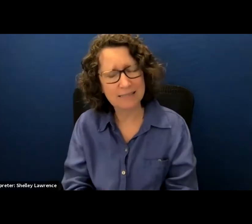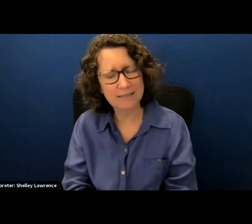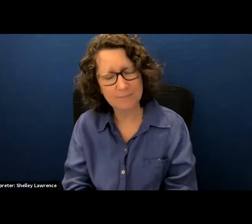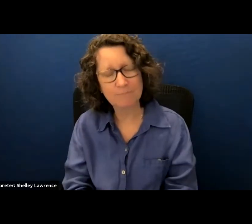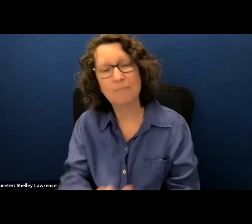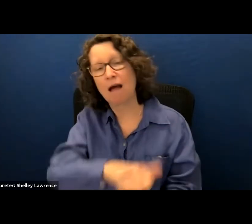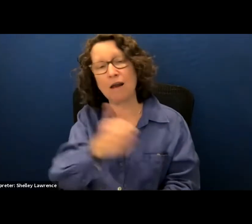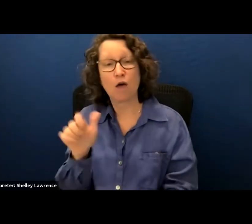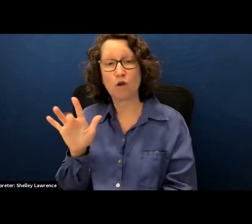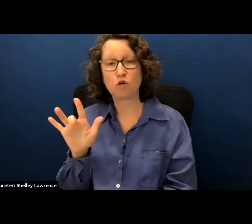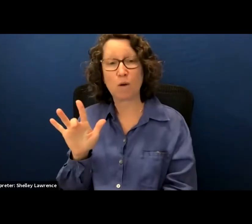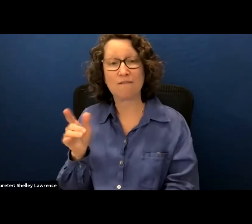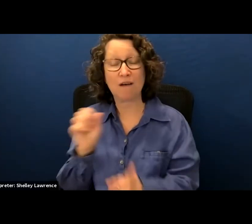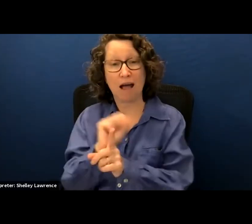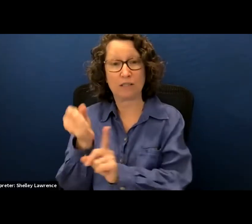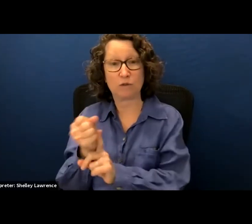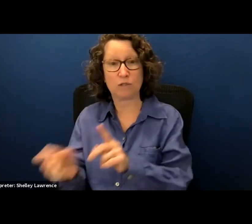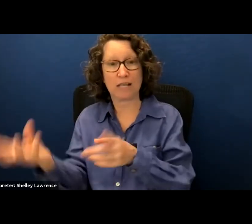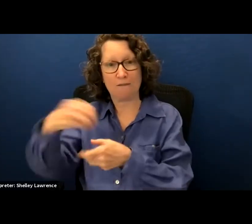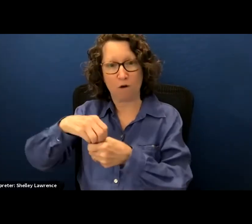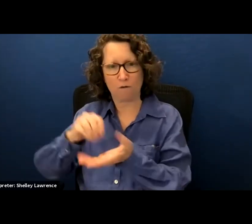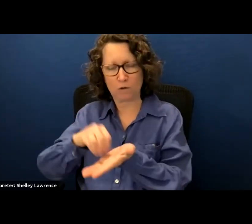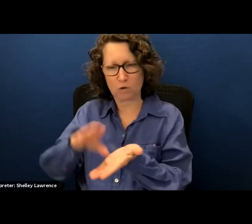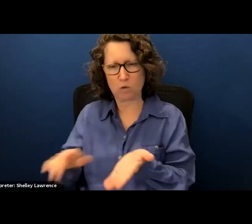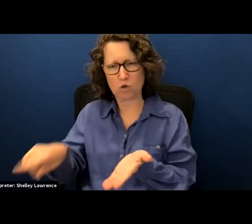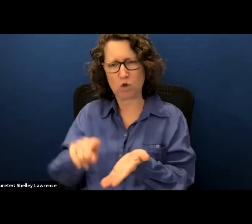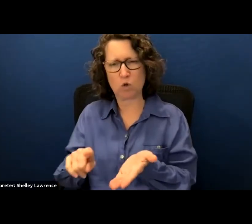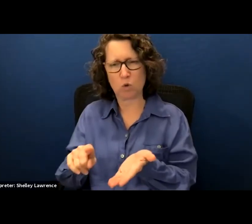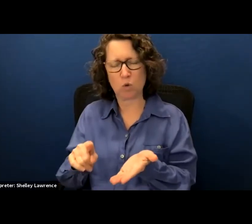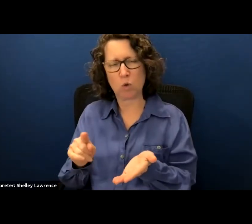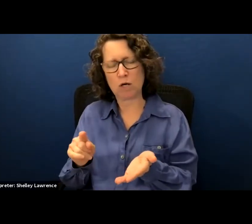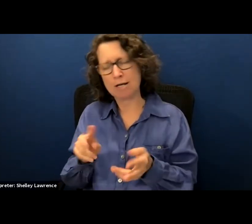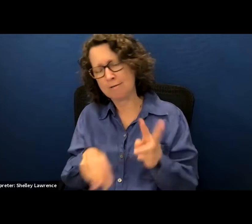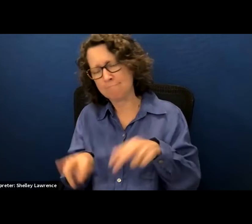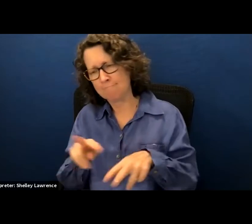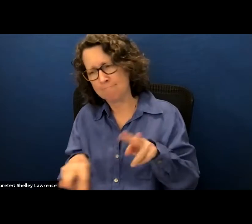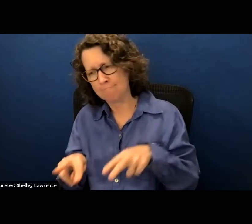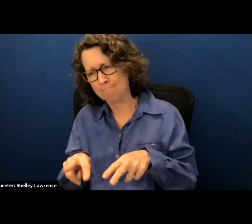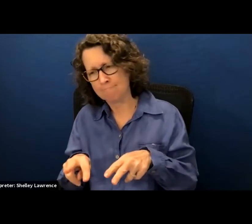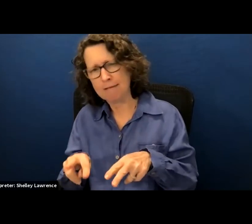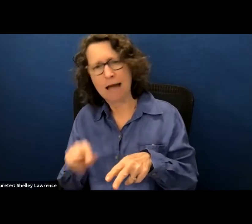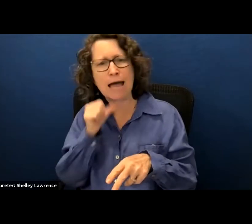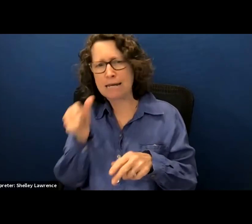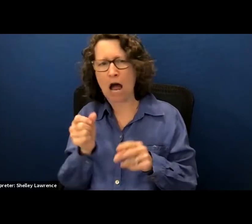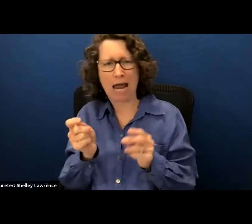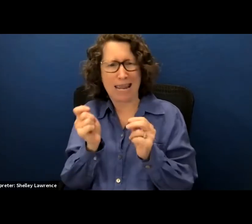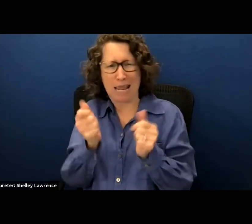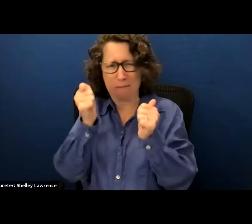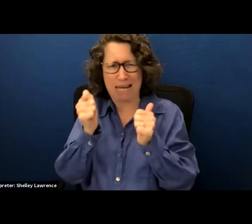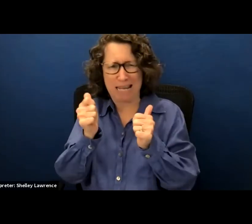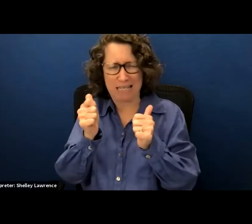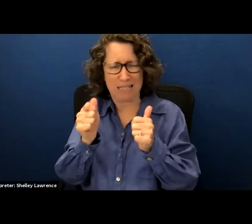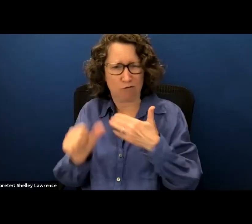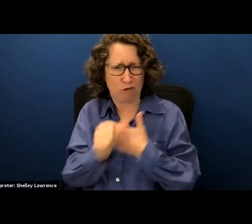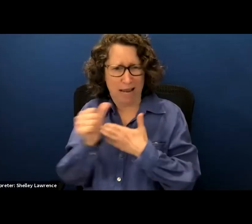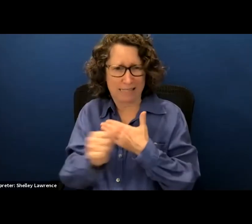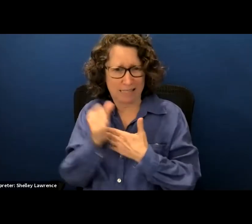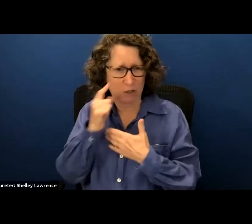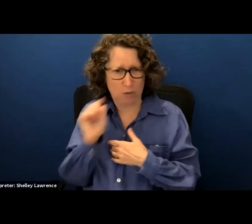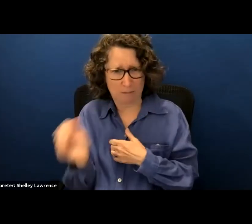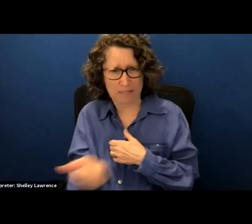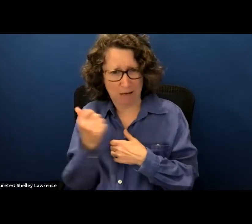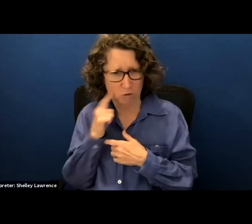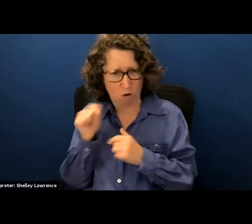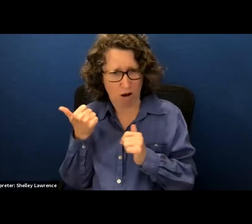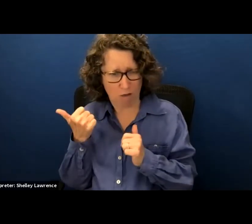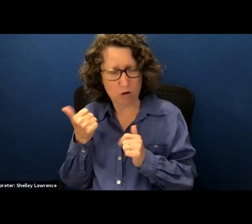Another 25 crises involved students who were determined to be not at an imminent risk to themselves or